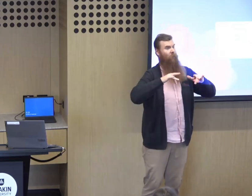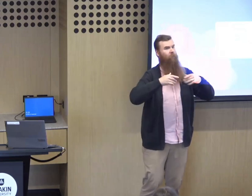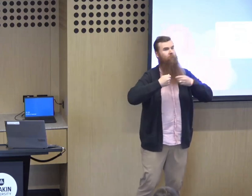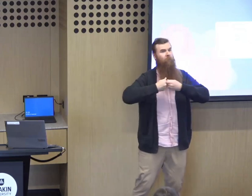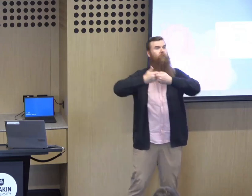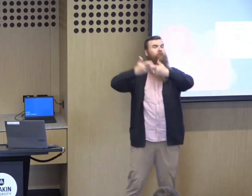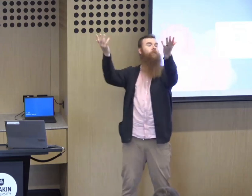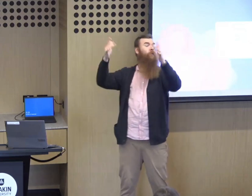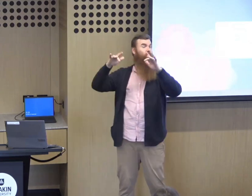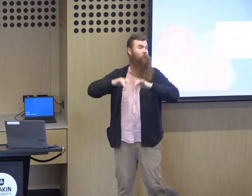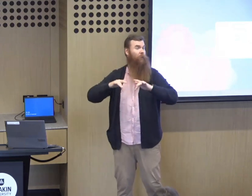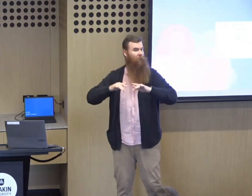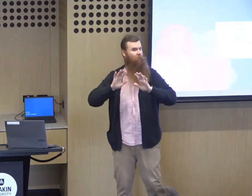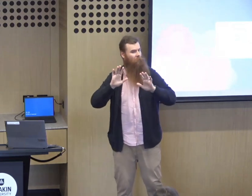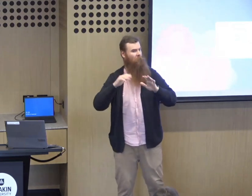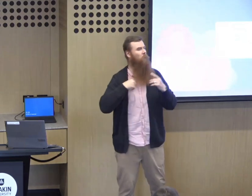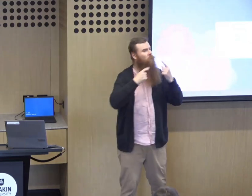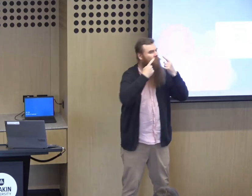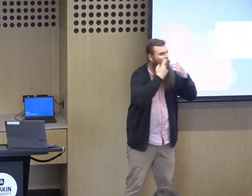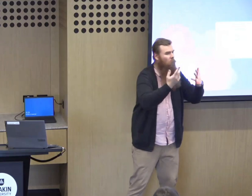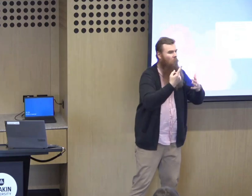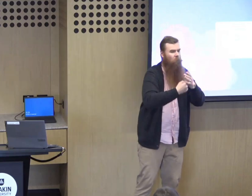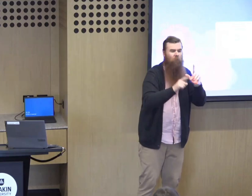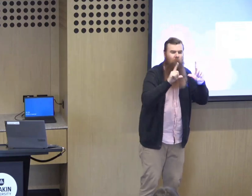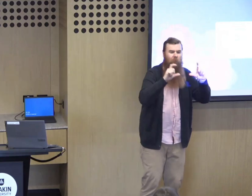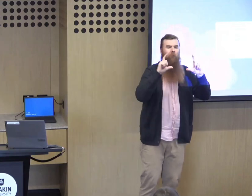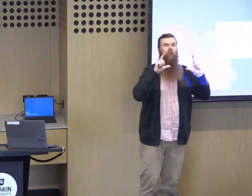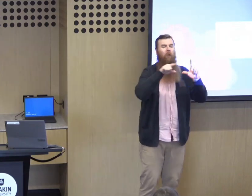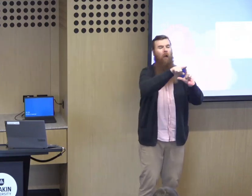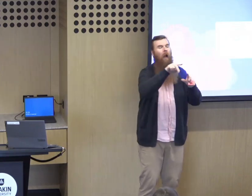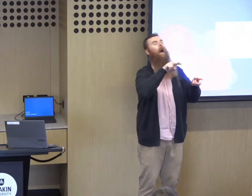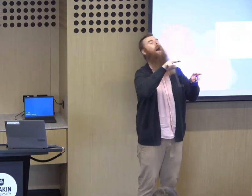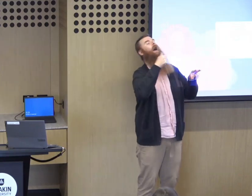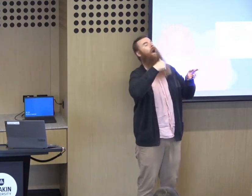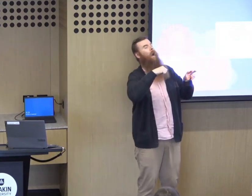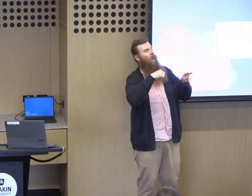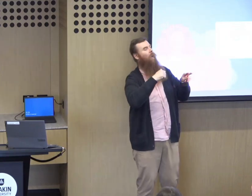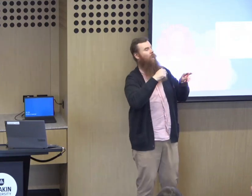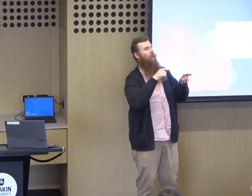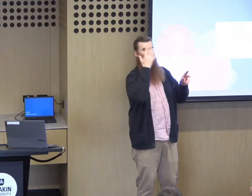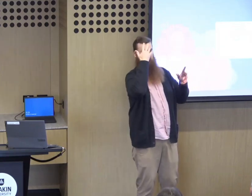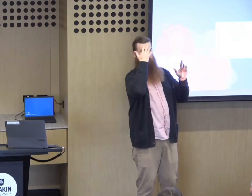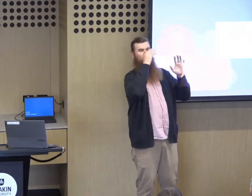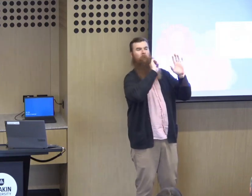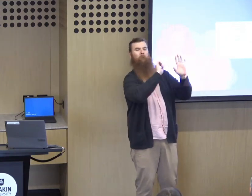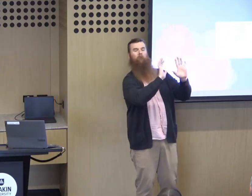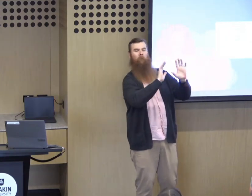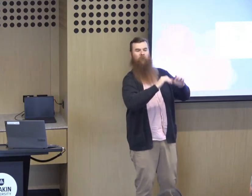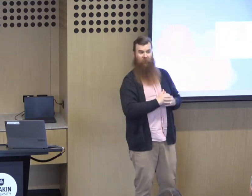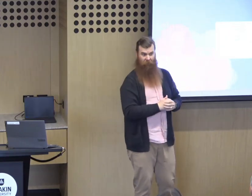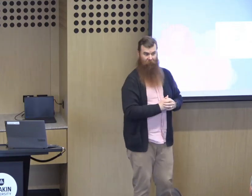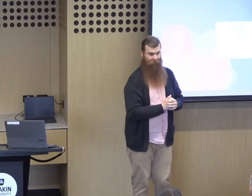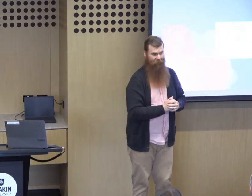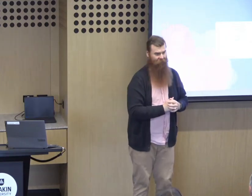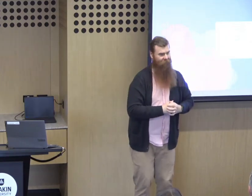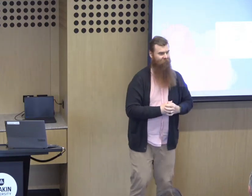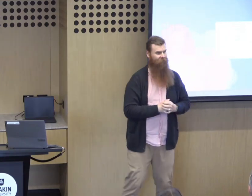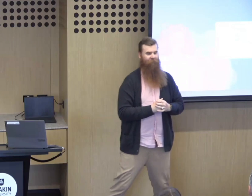consider and then digest. And I haven't actually revealed all of this in a formal sense, but it'll give you a bit of a snapshot about some of the things that I've been considering